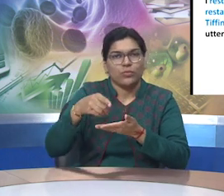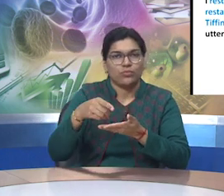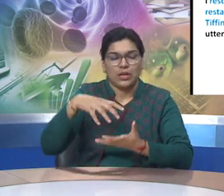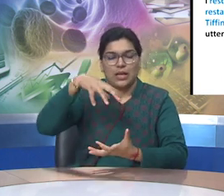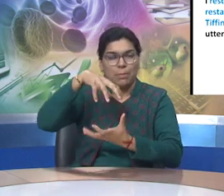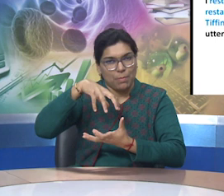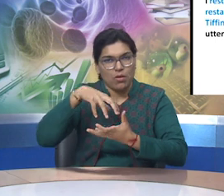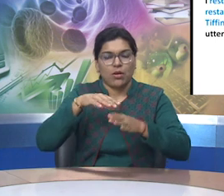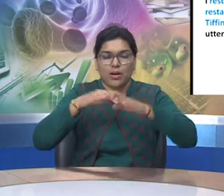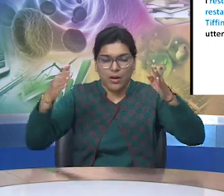seeing me.